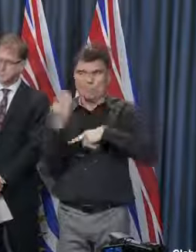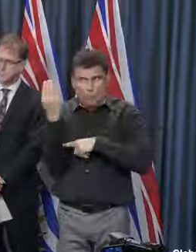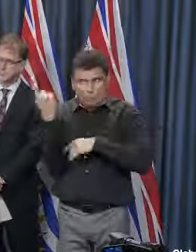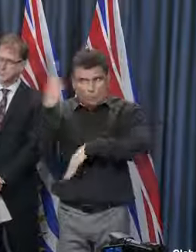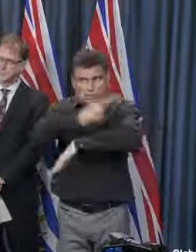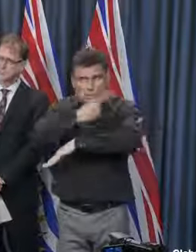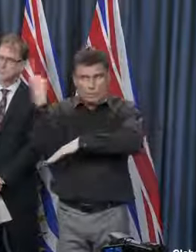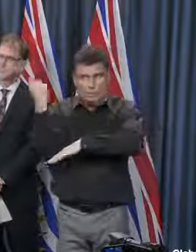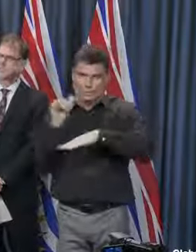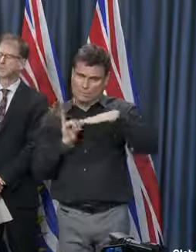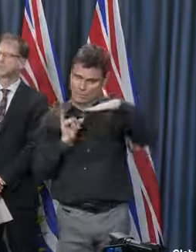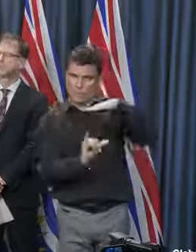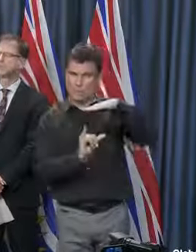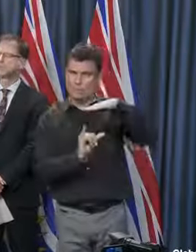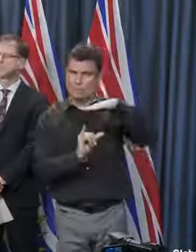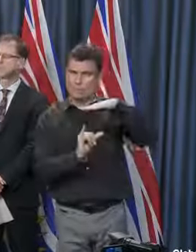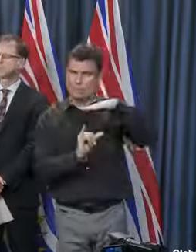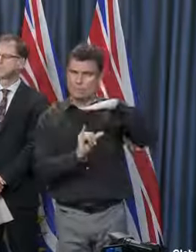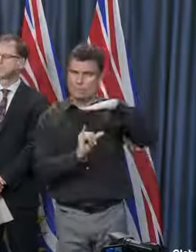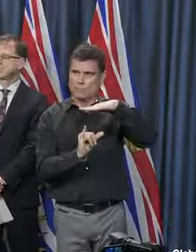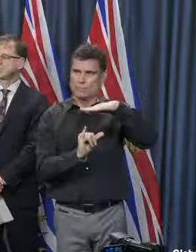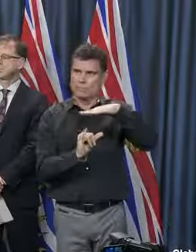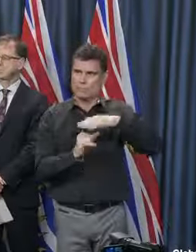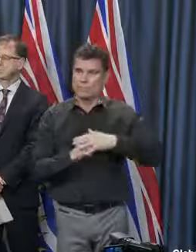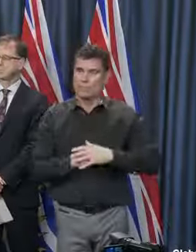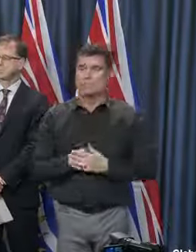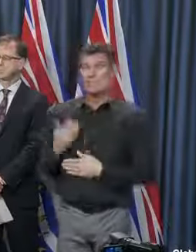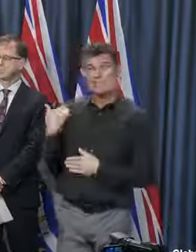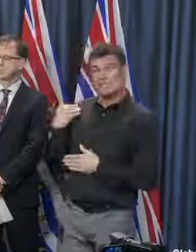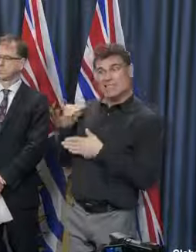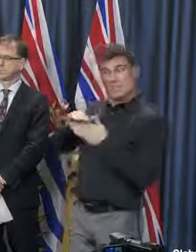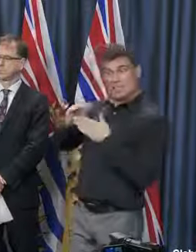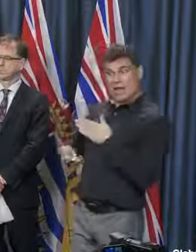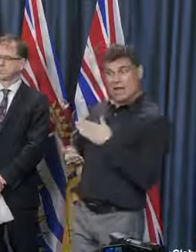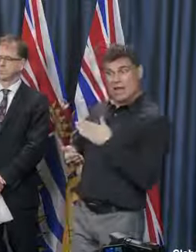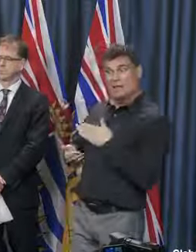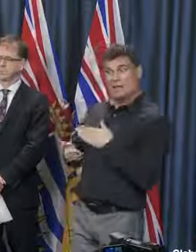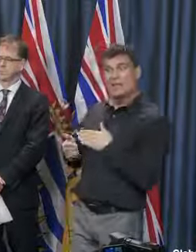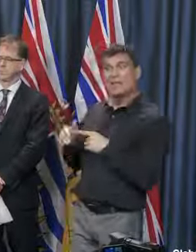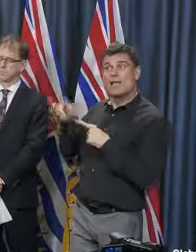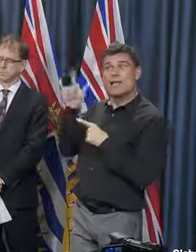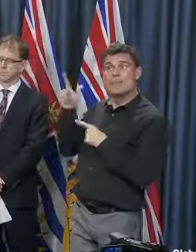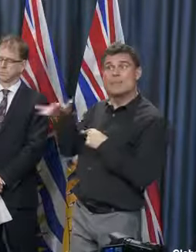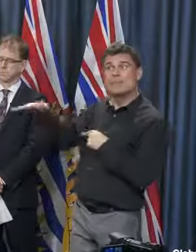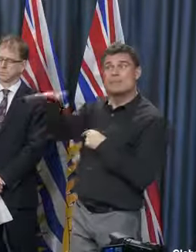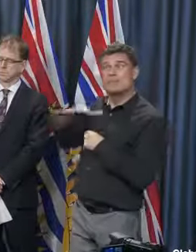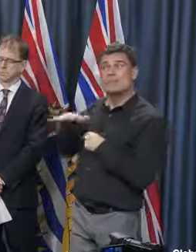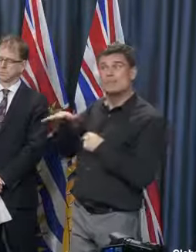weekend with the messages that were given out at the airport, but I understand that that has been